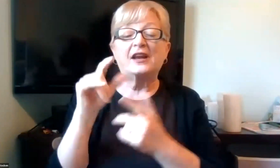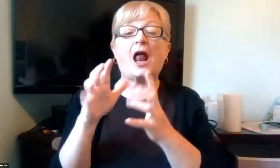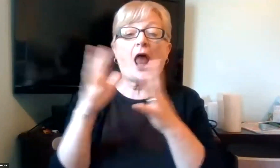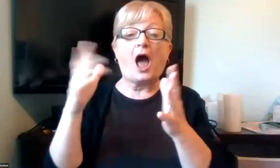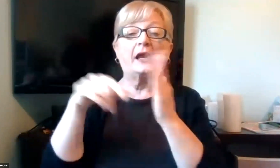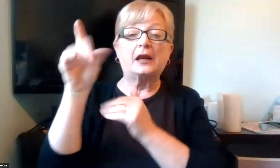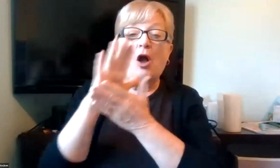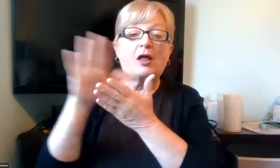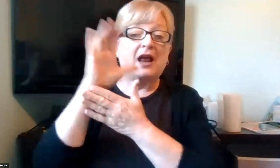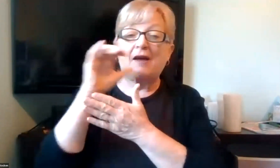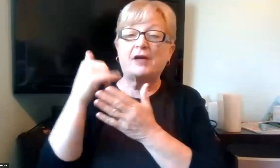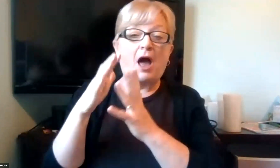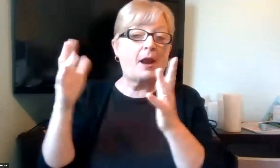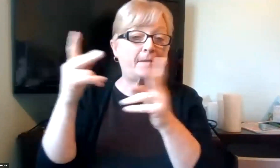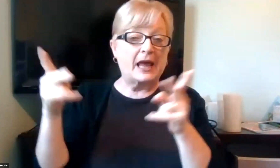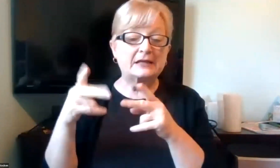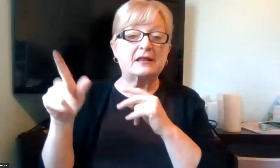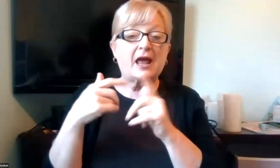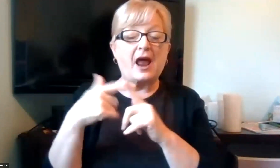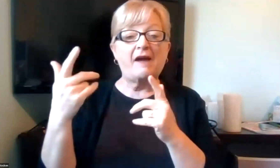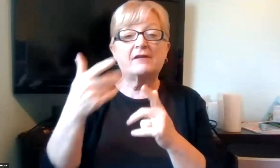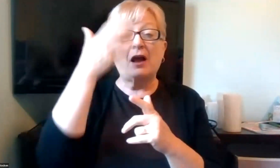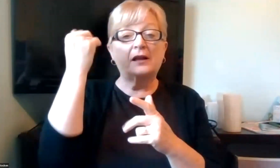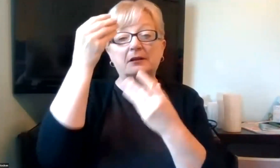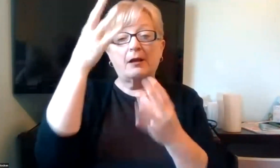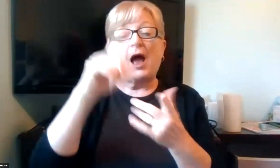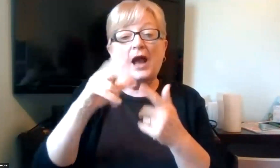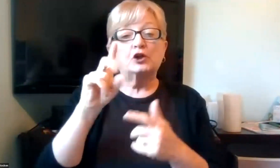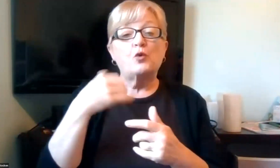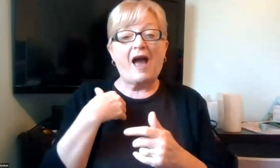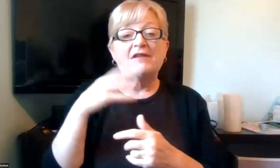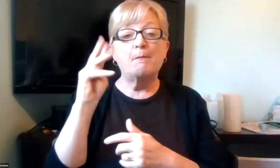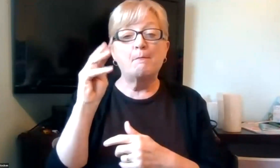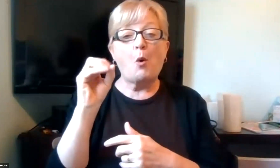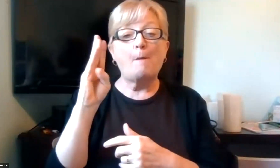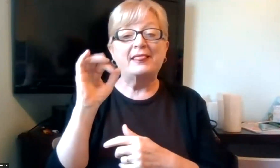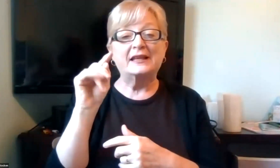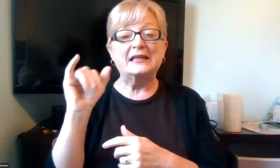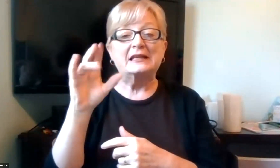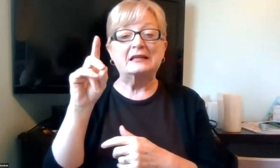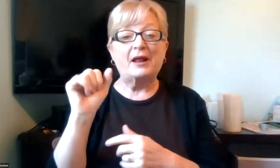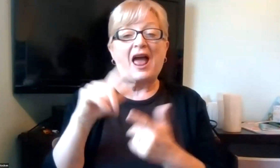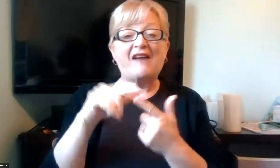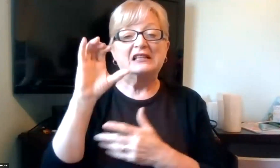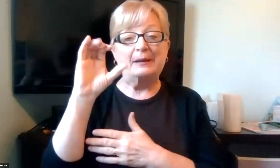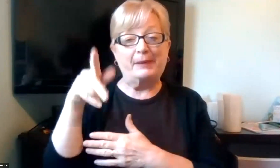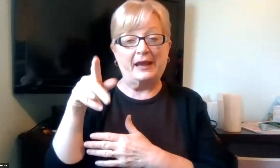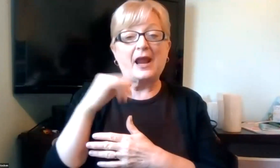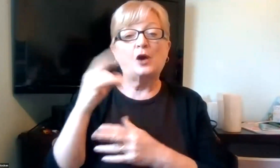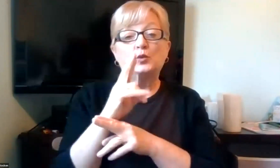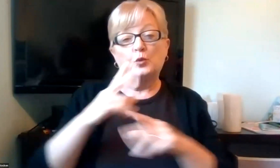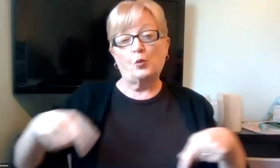space. And I forgot to mention that I do have a mobility disability. I have cerebral palsy and I use a wheelchair.